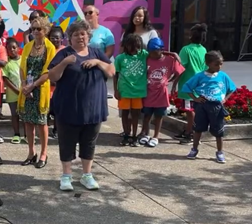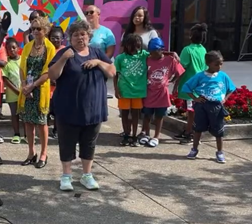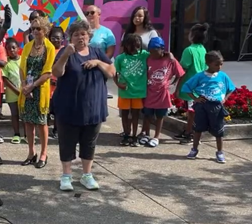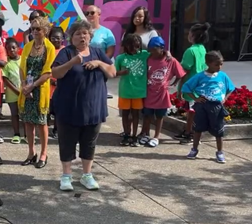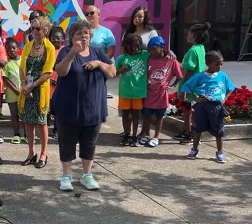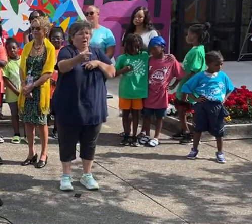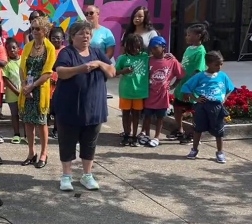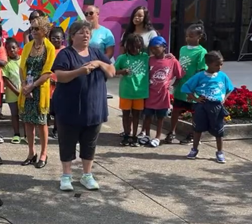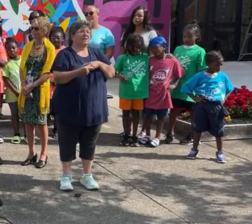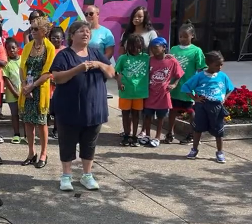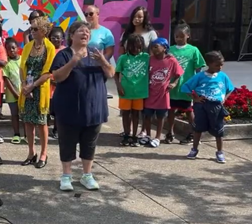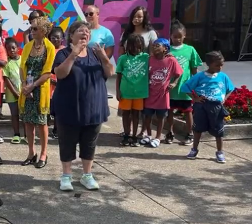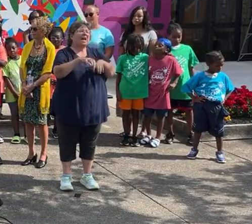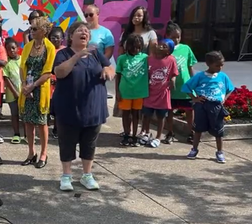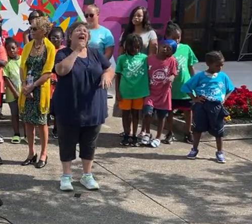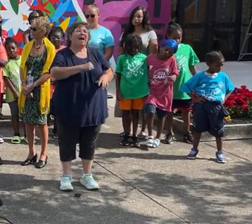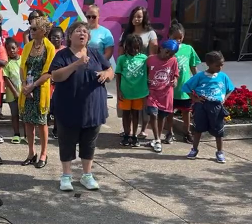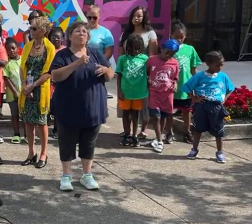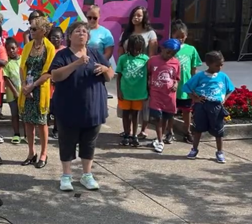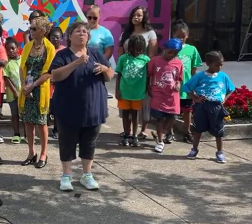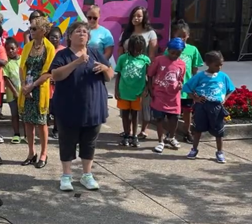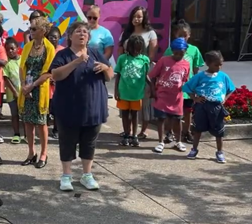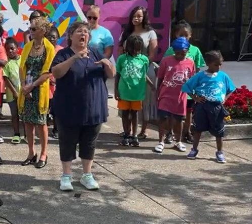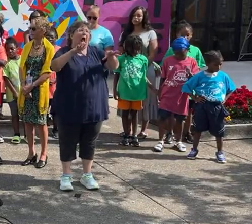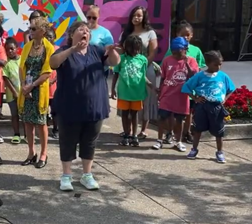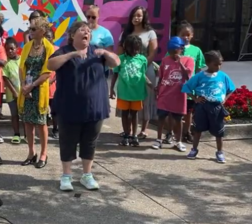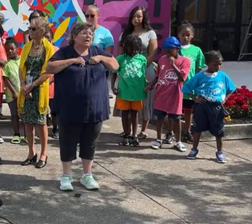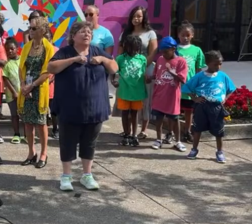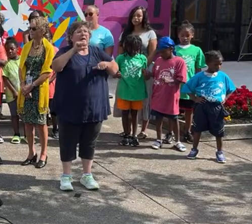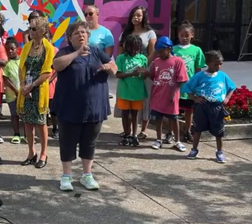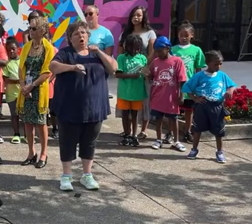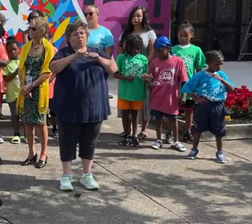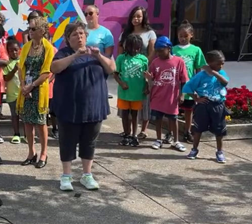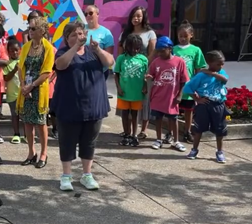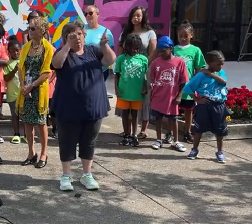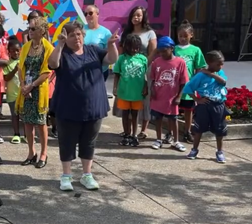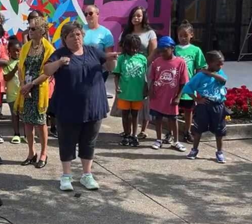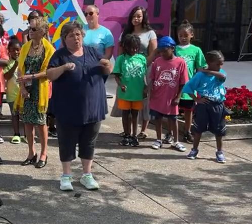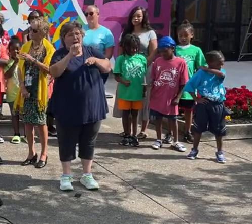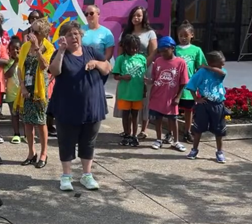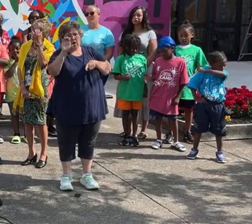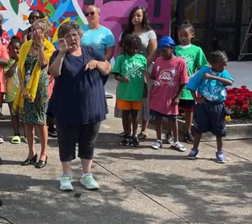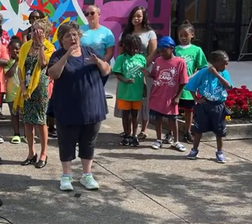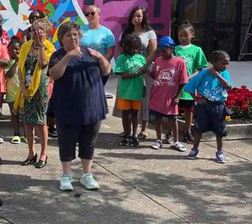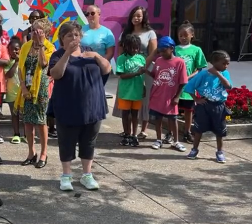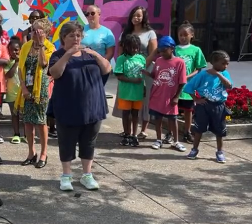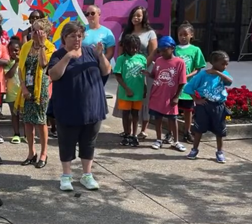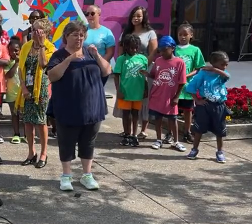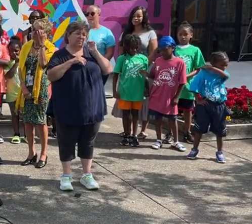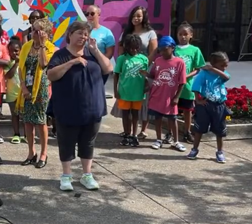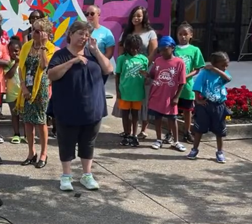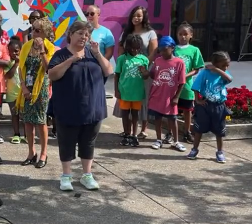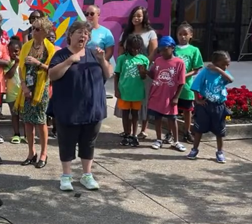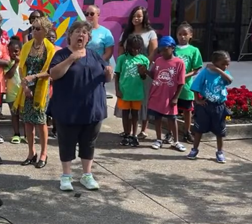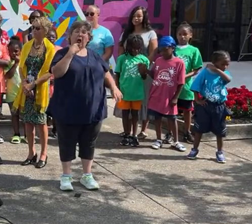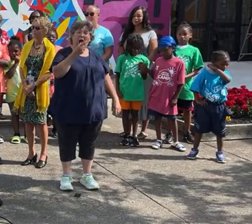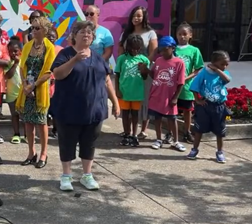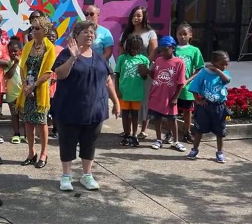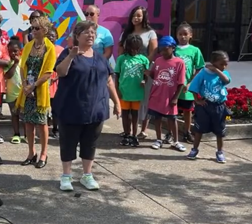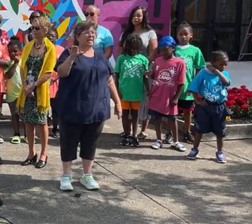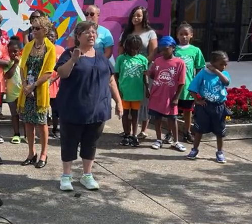that way we're really, really embracing each other with this mural here in this Erie County building. I just want to